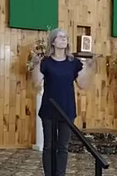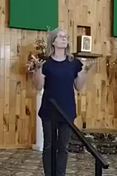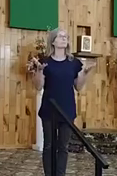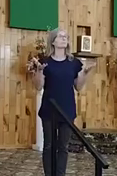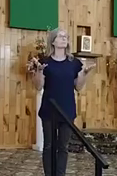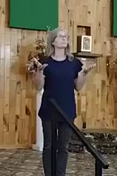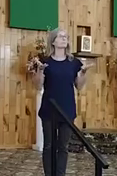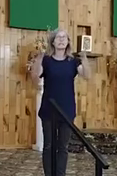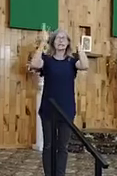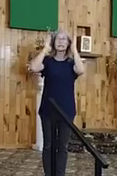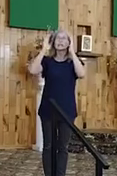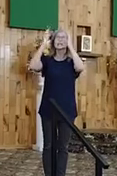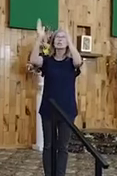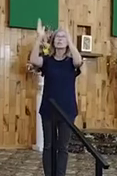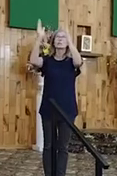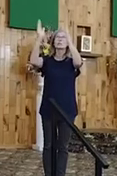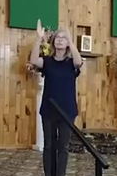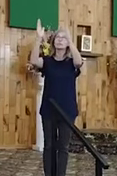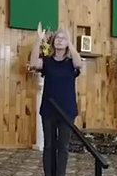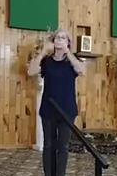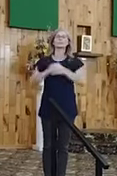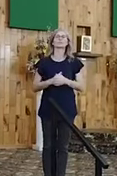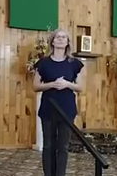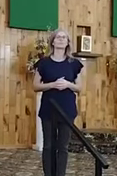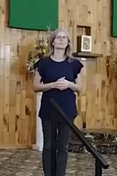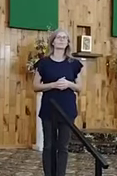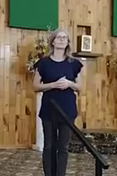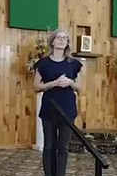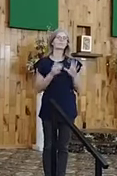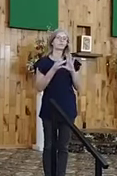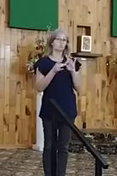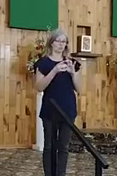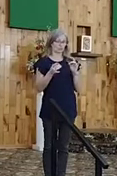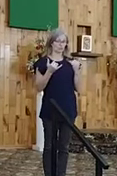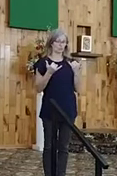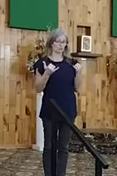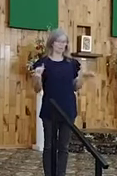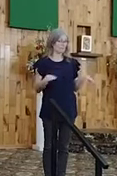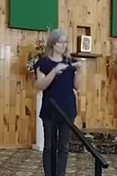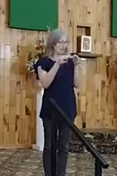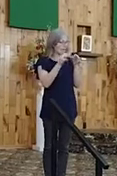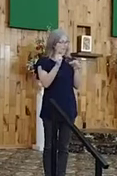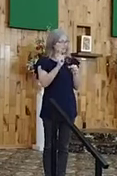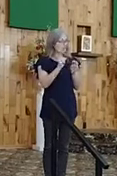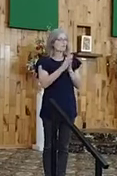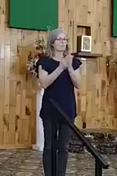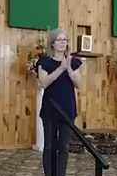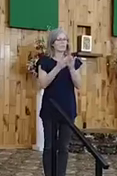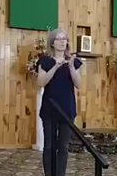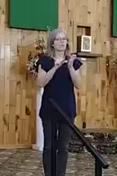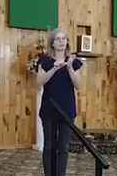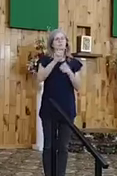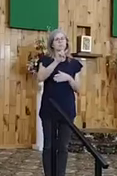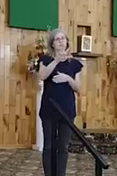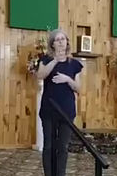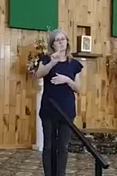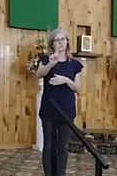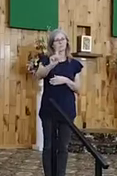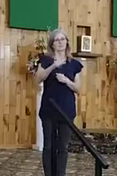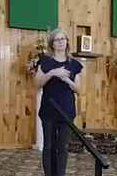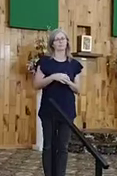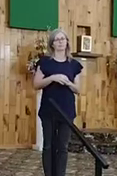Hear, Listen. The reading for today's Mass are in the Heritage Missal, page